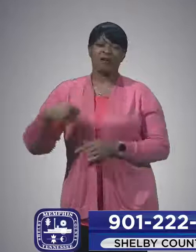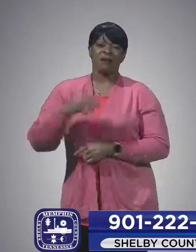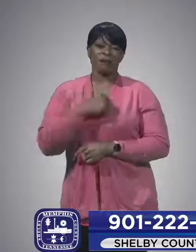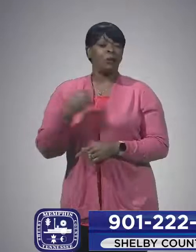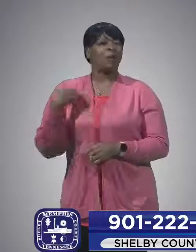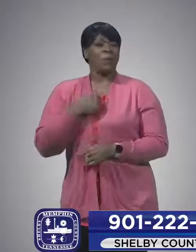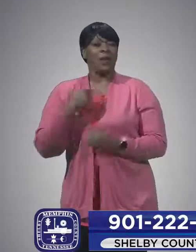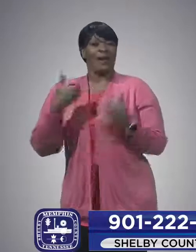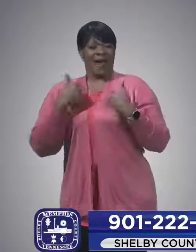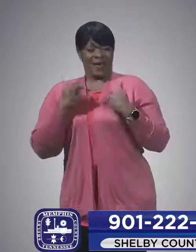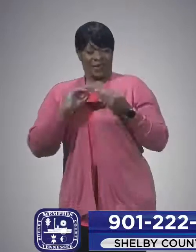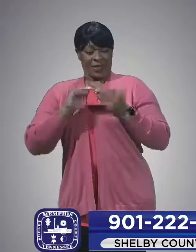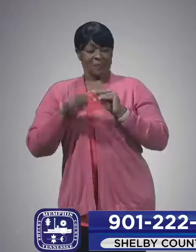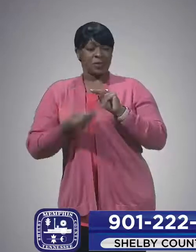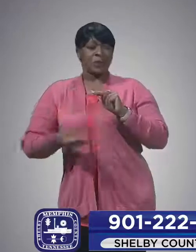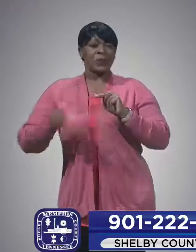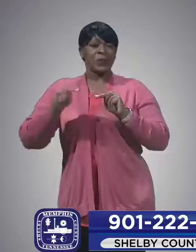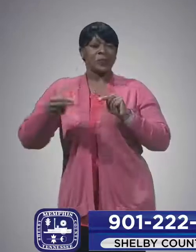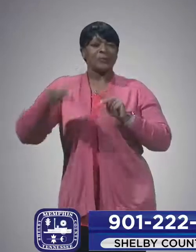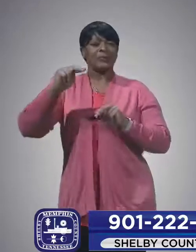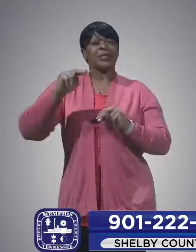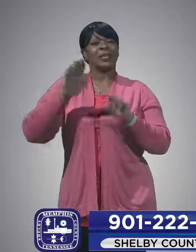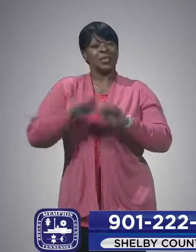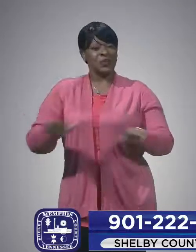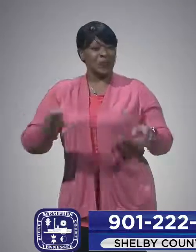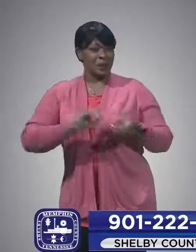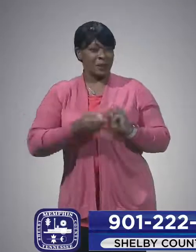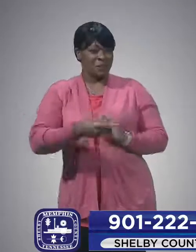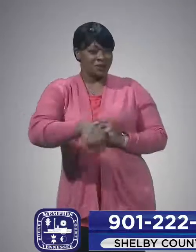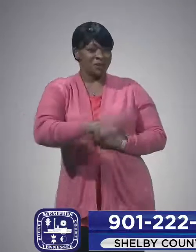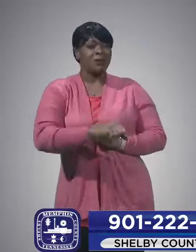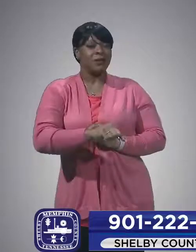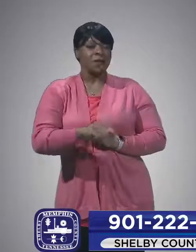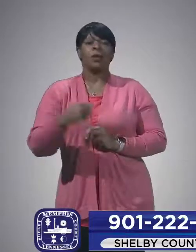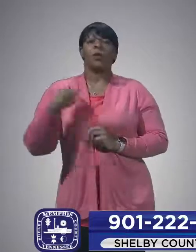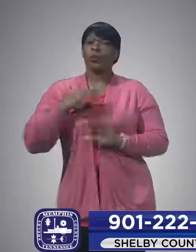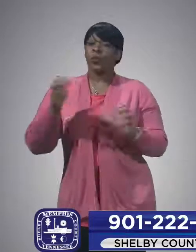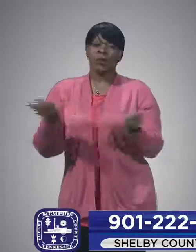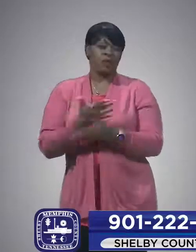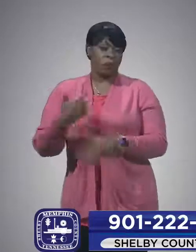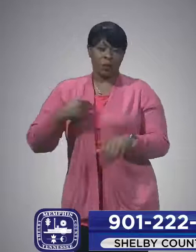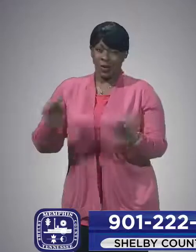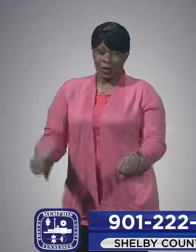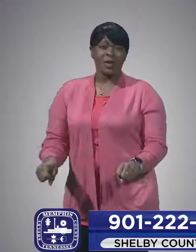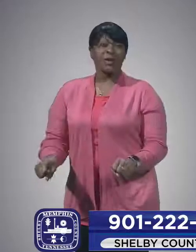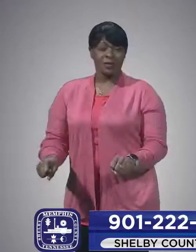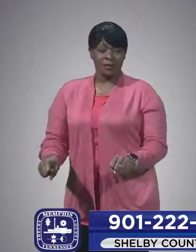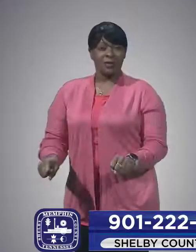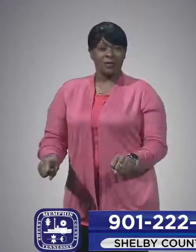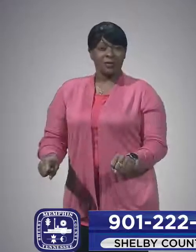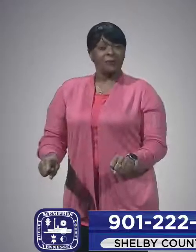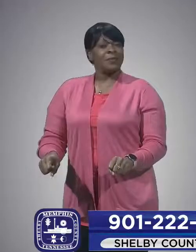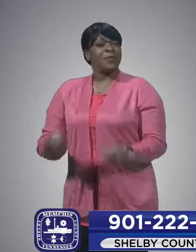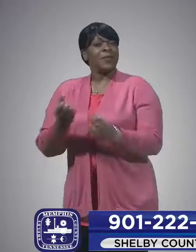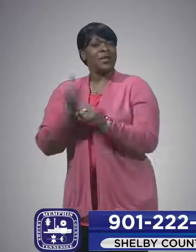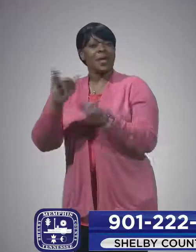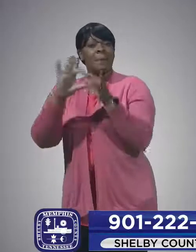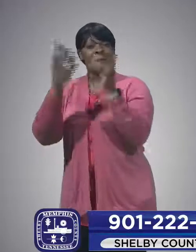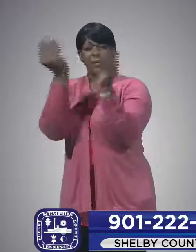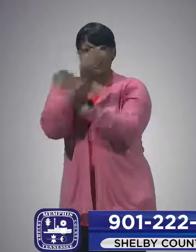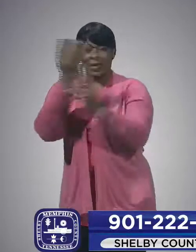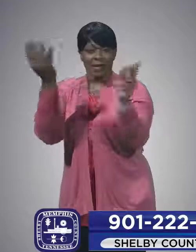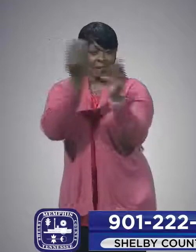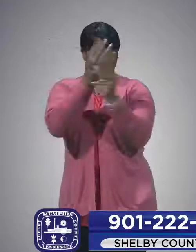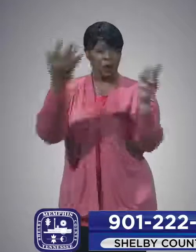we have those increasing percentages in the pediatric population, and we're doing everything possible to get the message